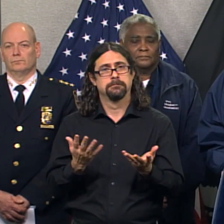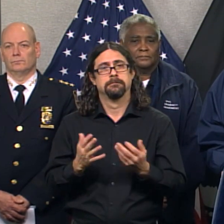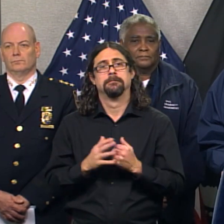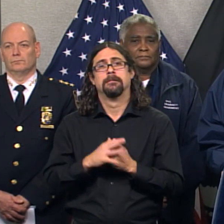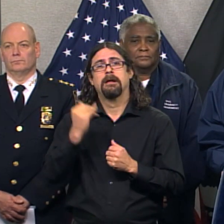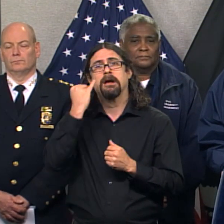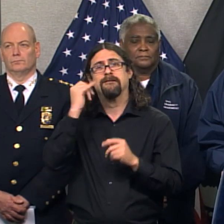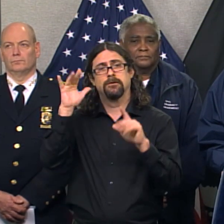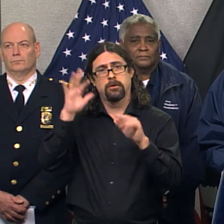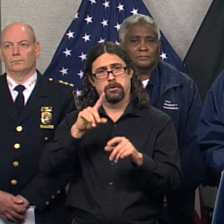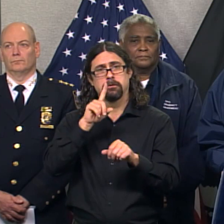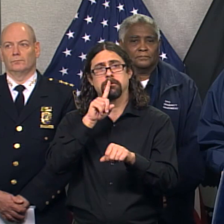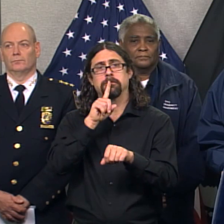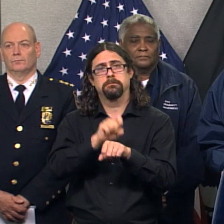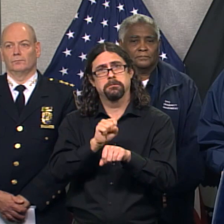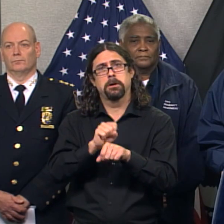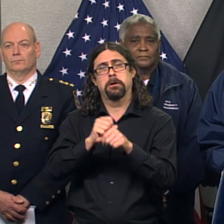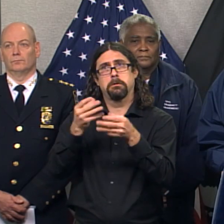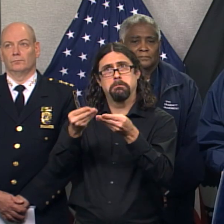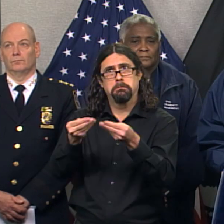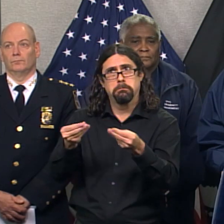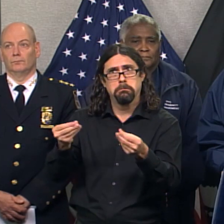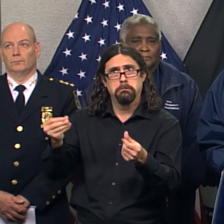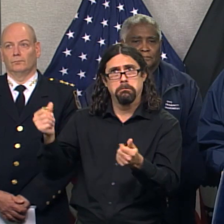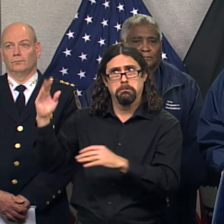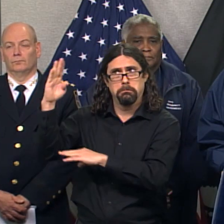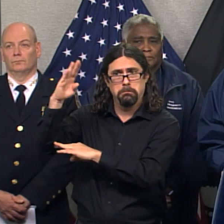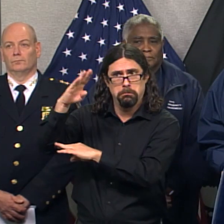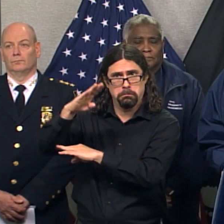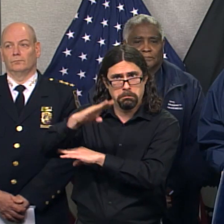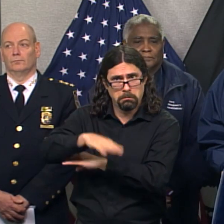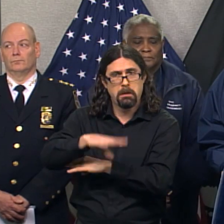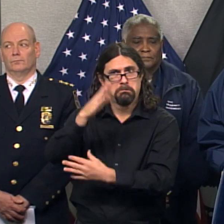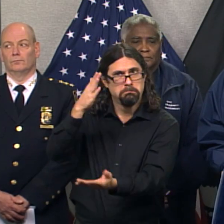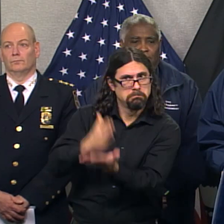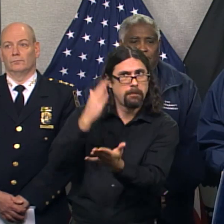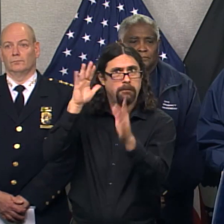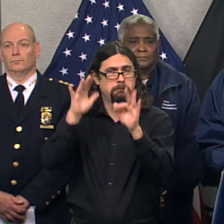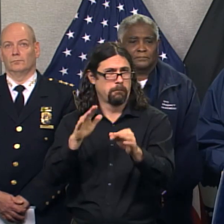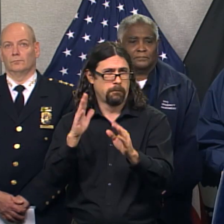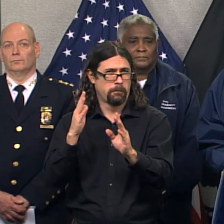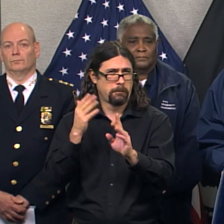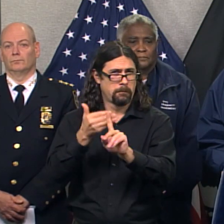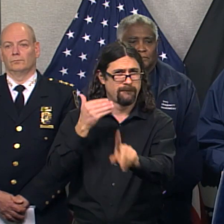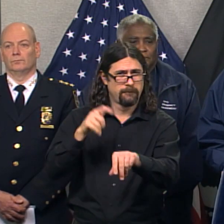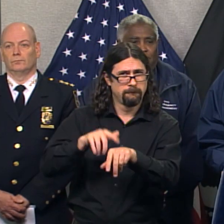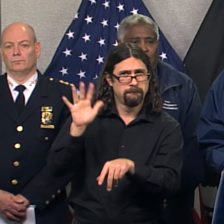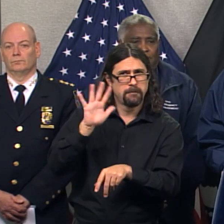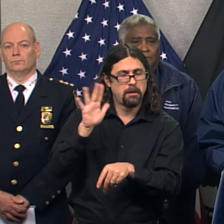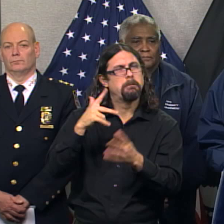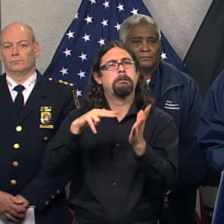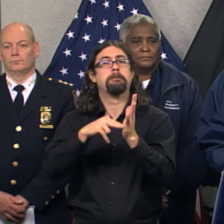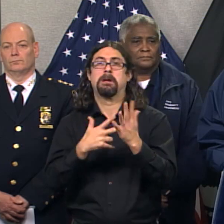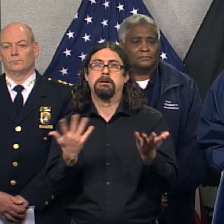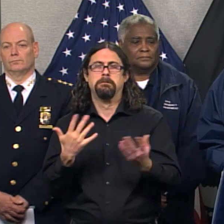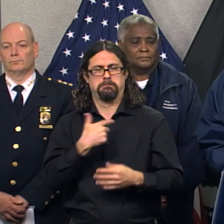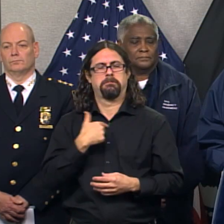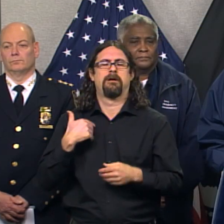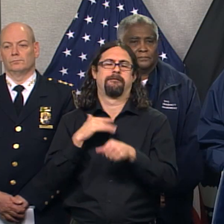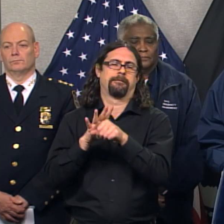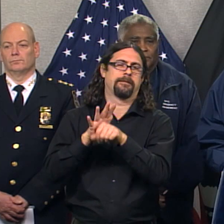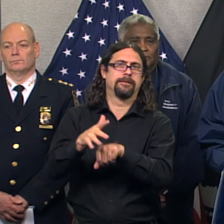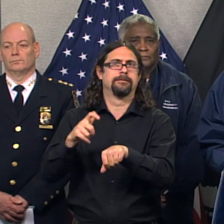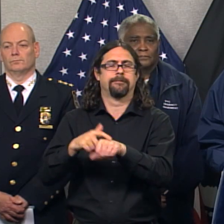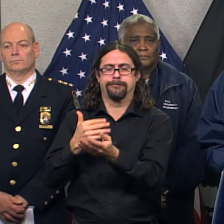there and really clear the streets thoroughly in the evening and overnight. And again, 2,300 vehicles are